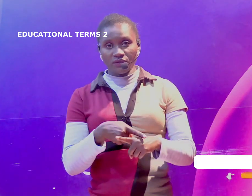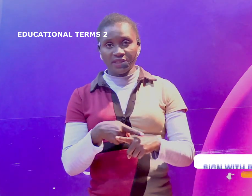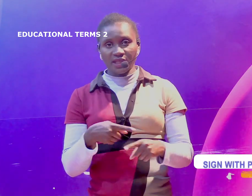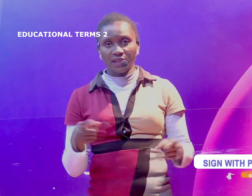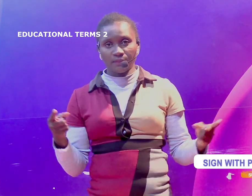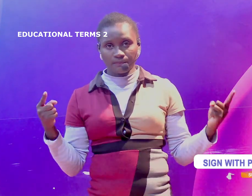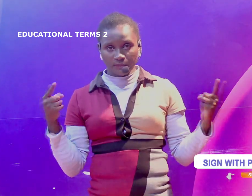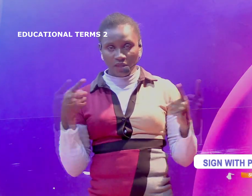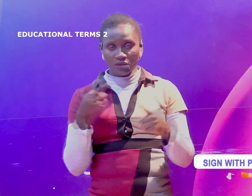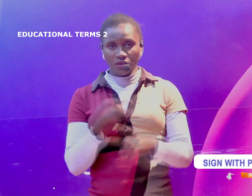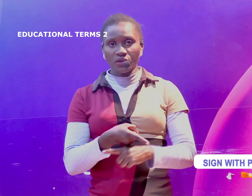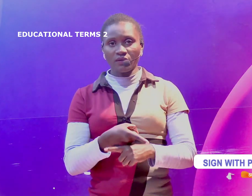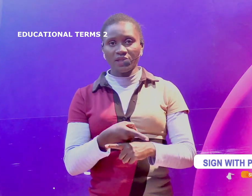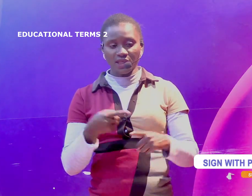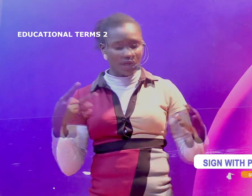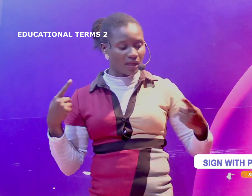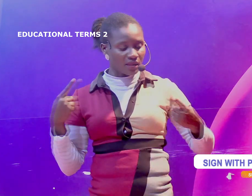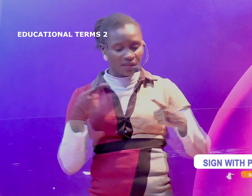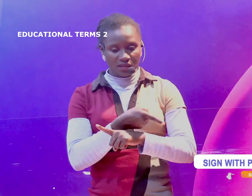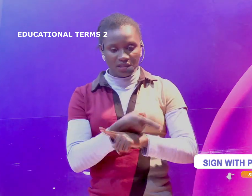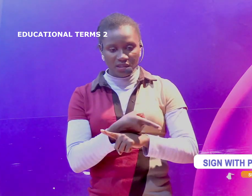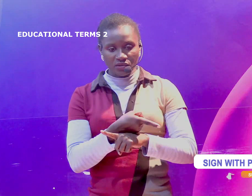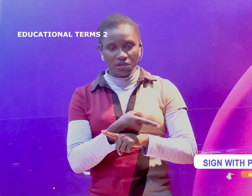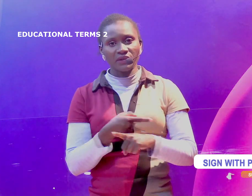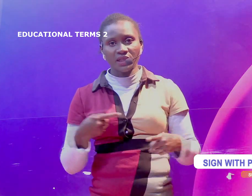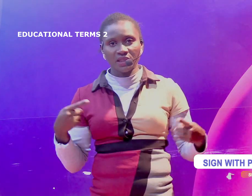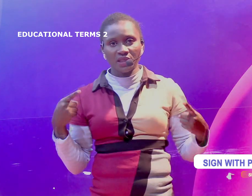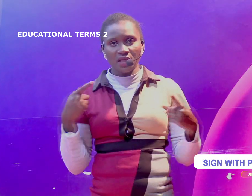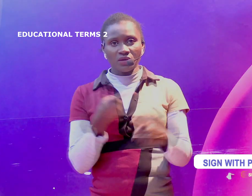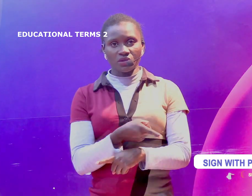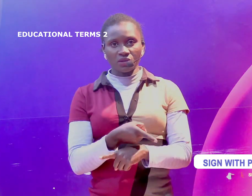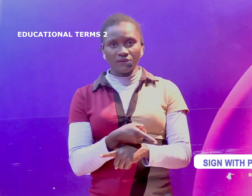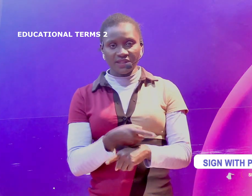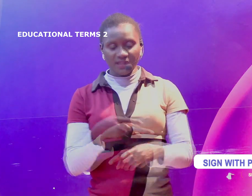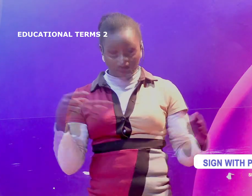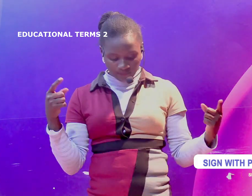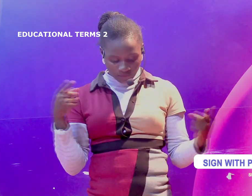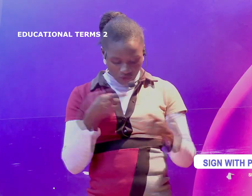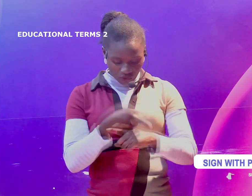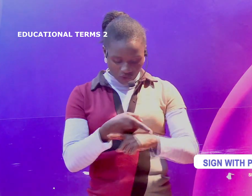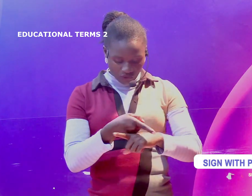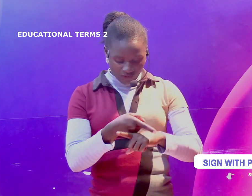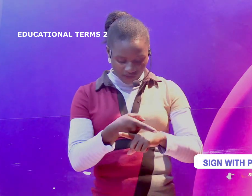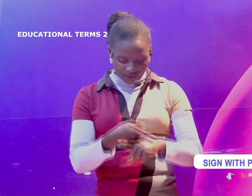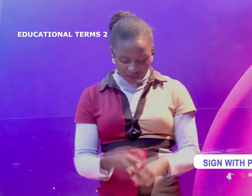controversy, controversy, like this, it is conflicting, controversy, controversy. And